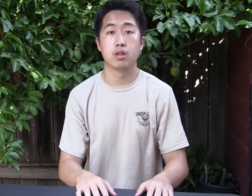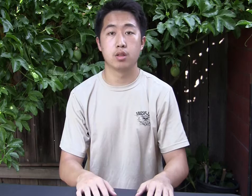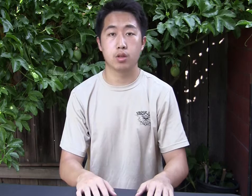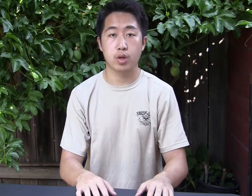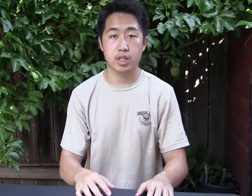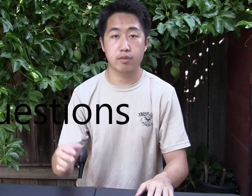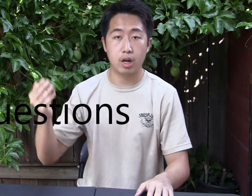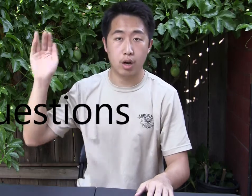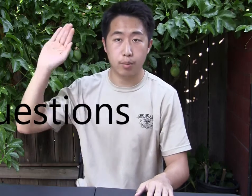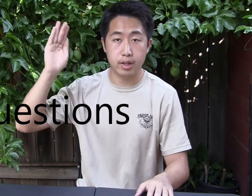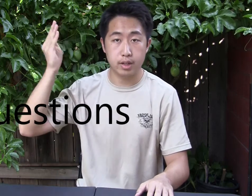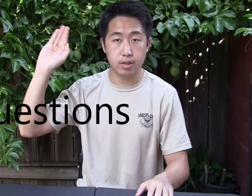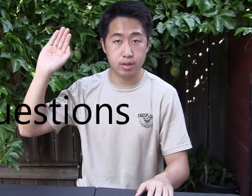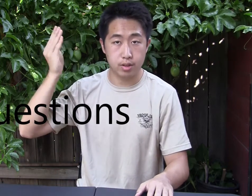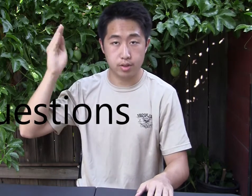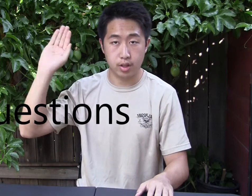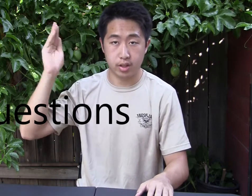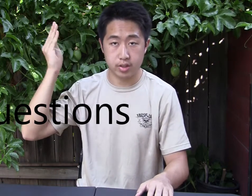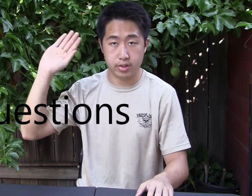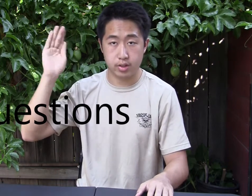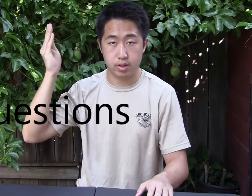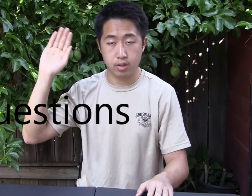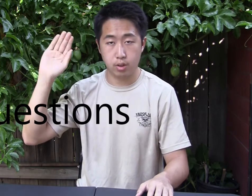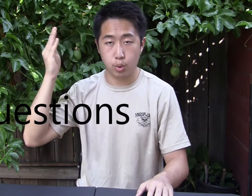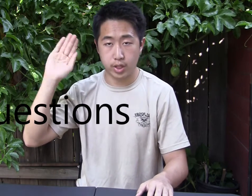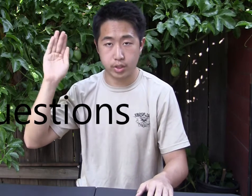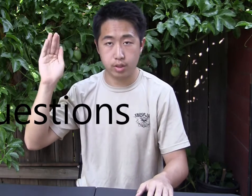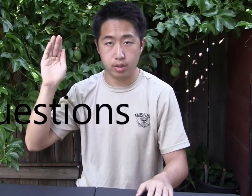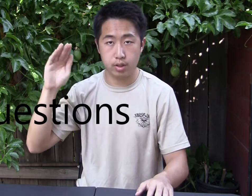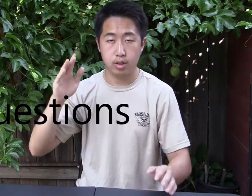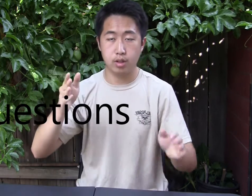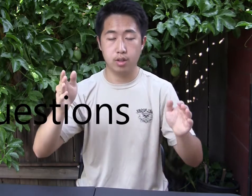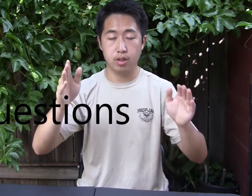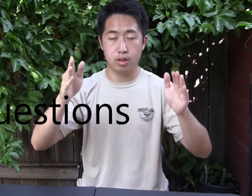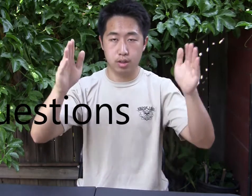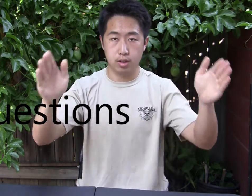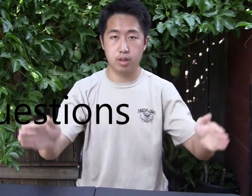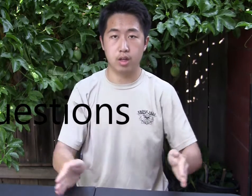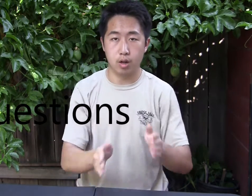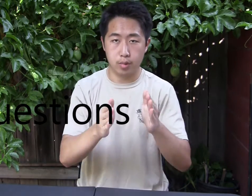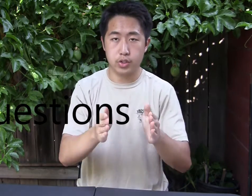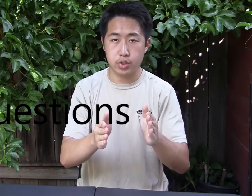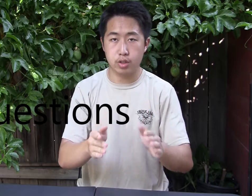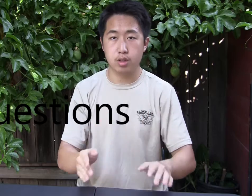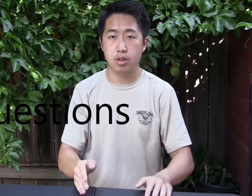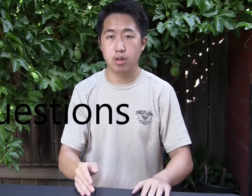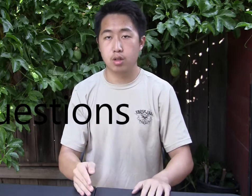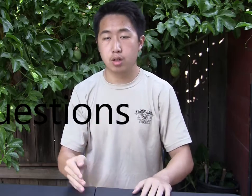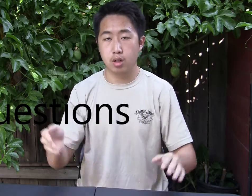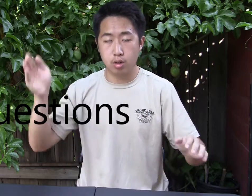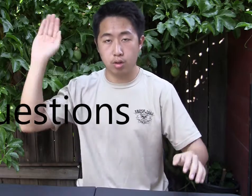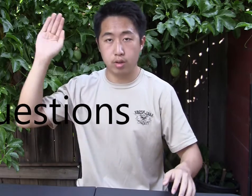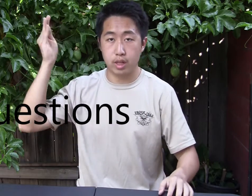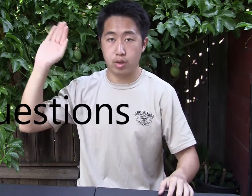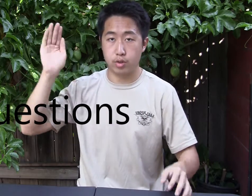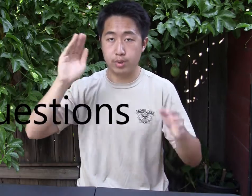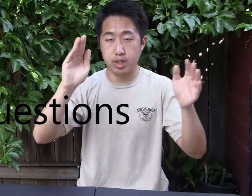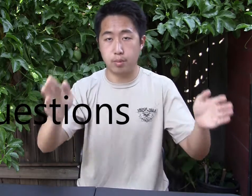The question for how many is like this. Question. How much? That also means how